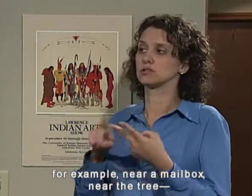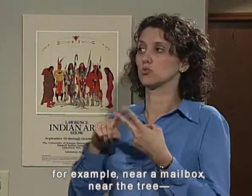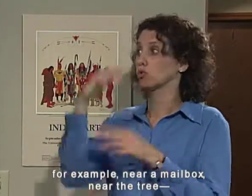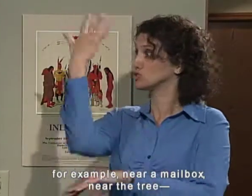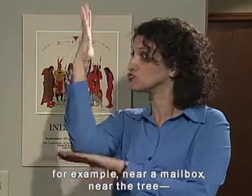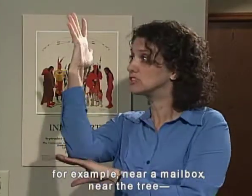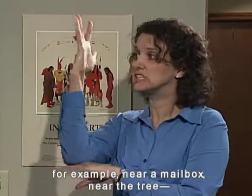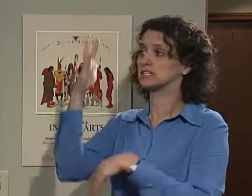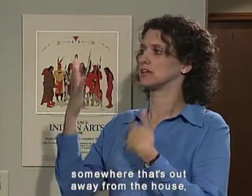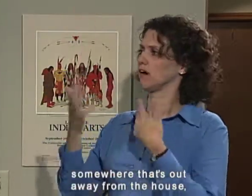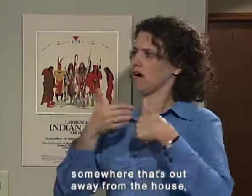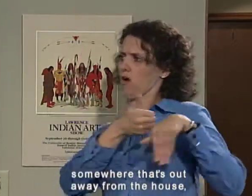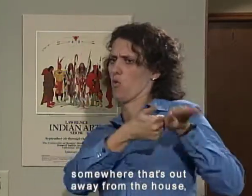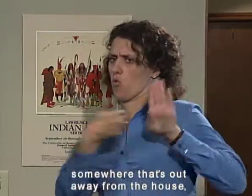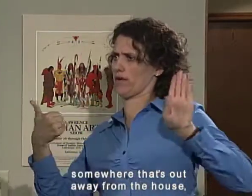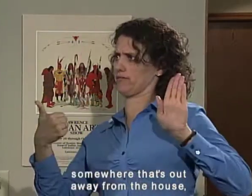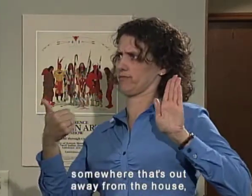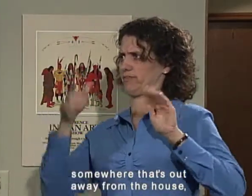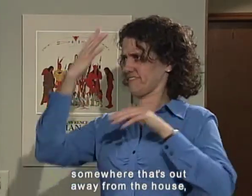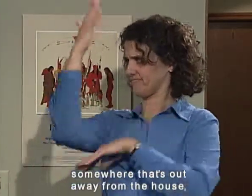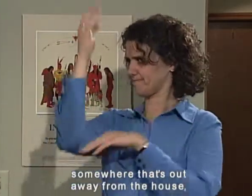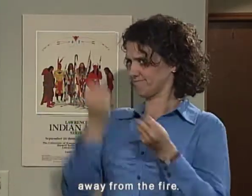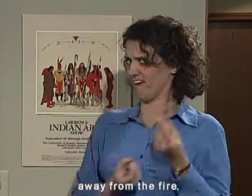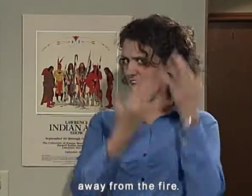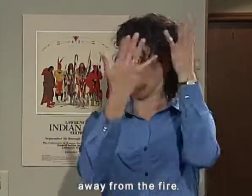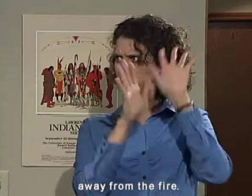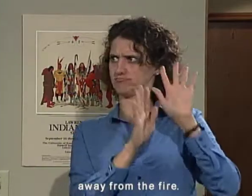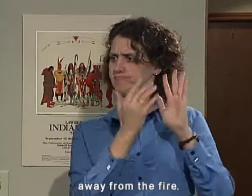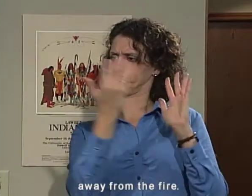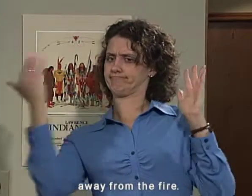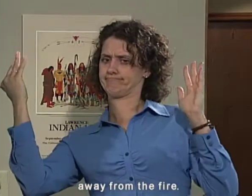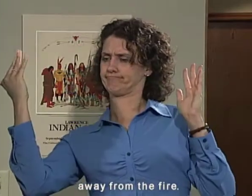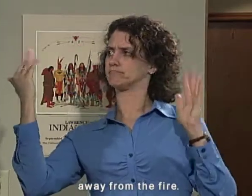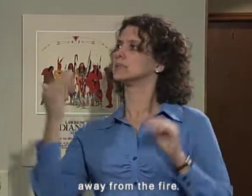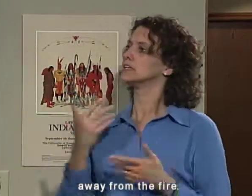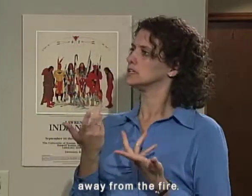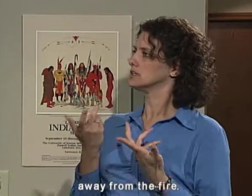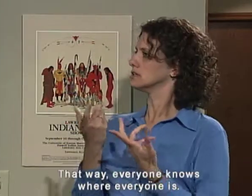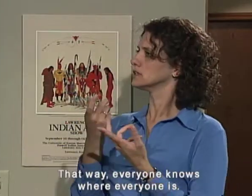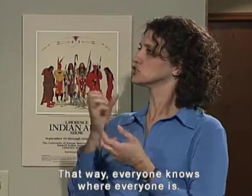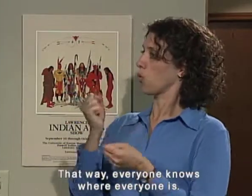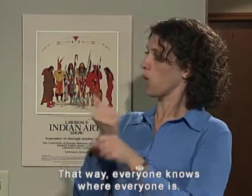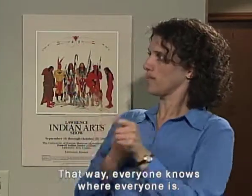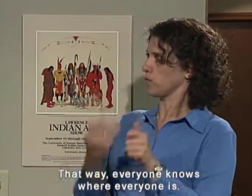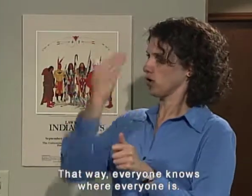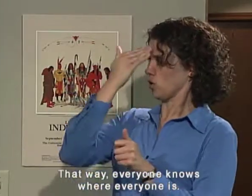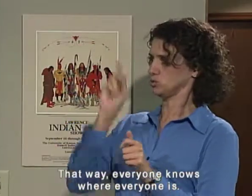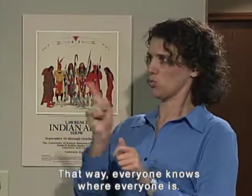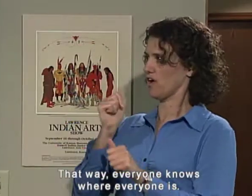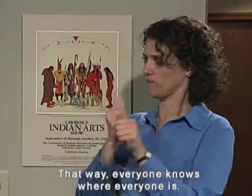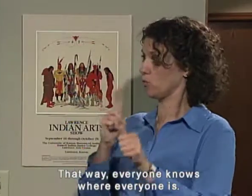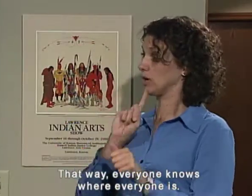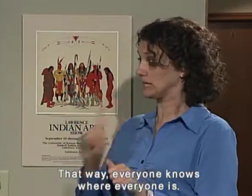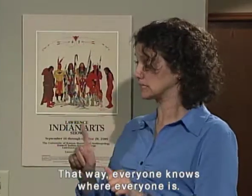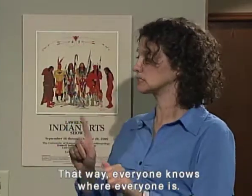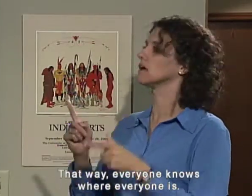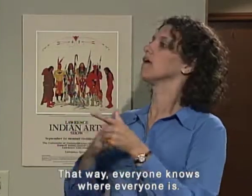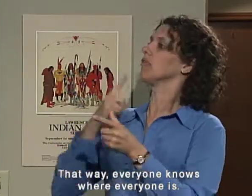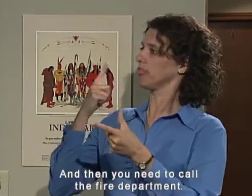the tree, somewhere that's out, away from the house, away from the fire. That way everyone knows where everyone is,